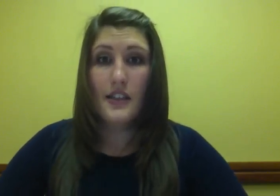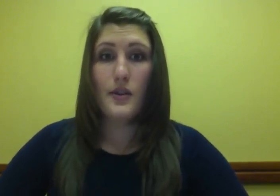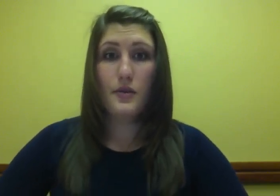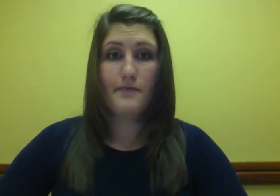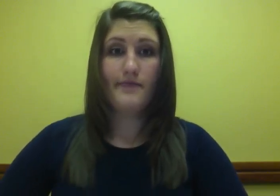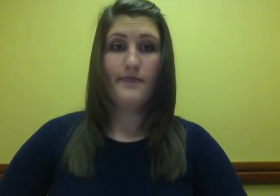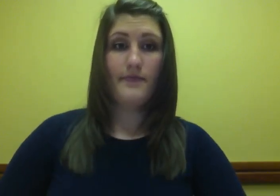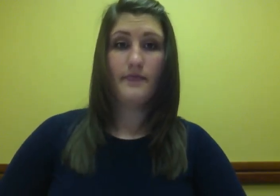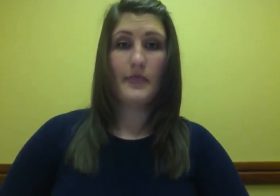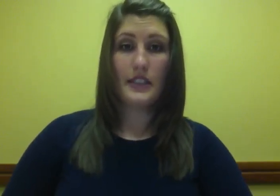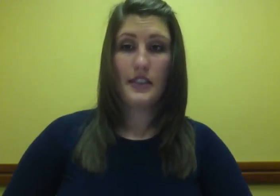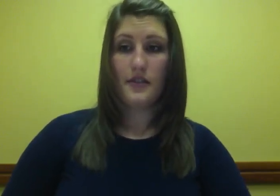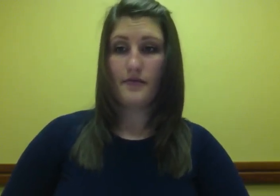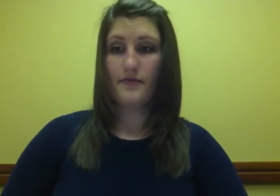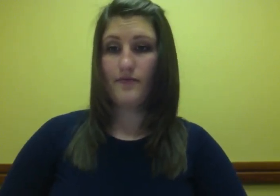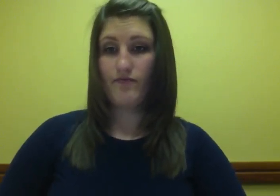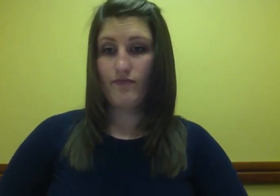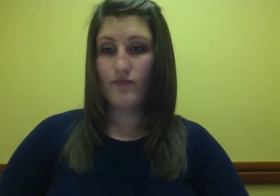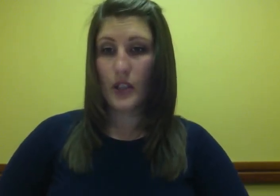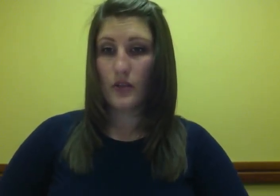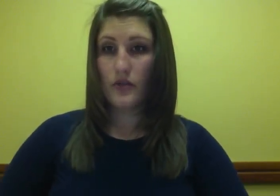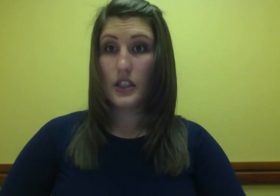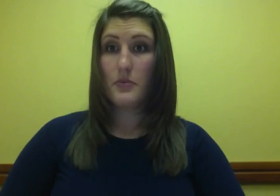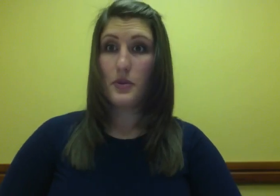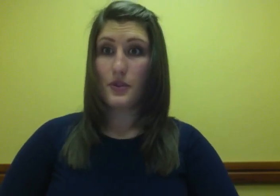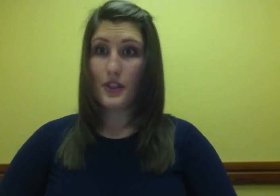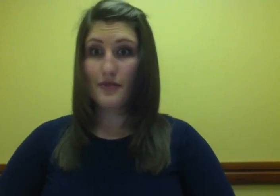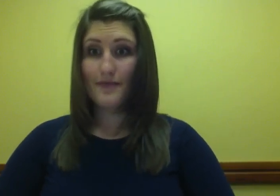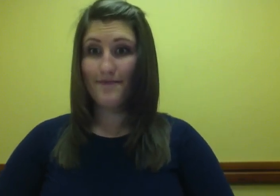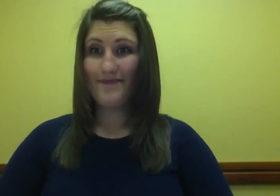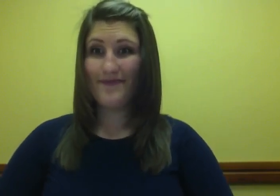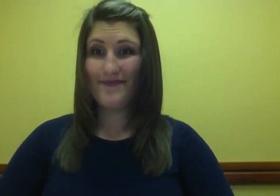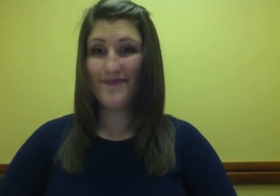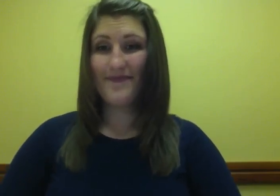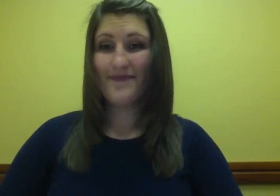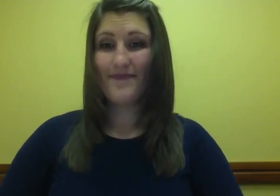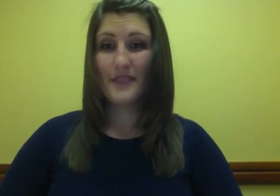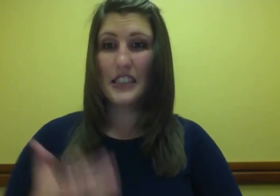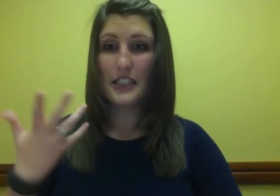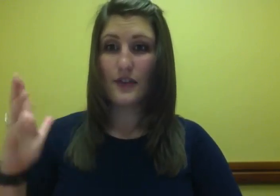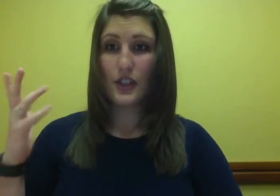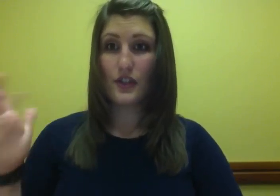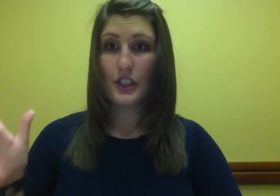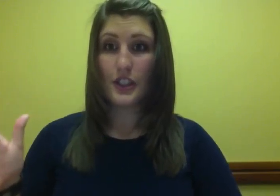Cool. That's it. Hopefully I'm doing this right. Fish.